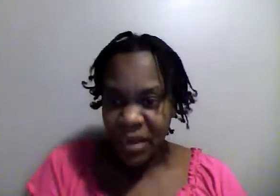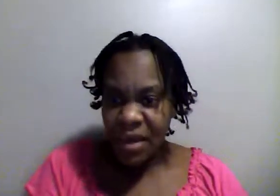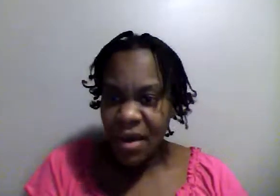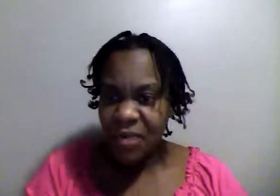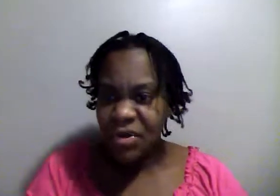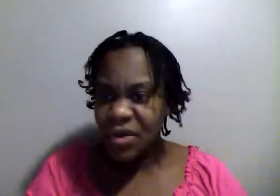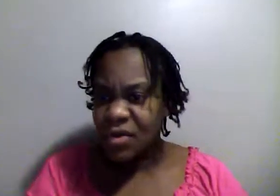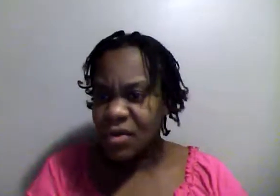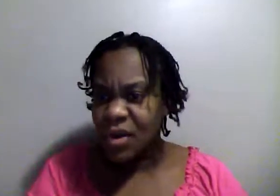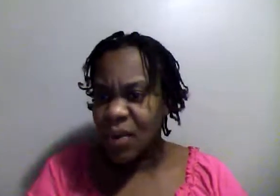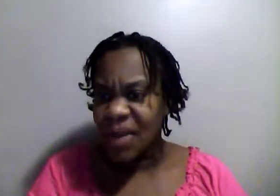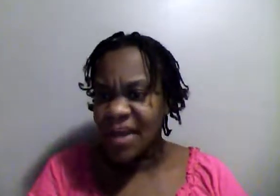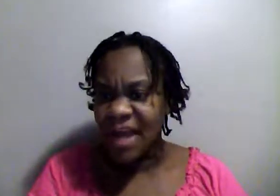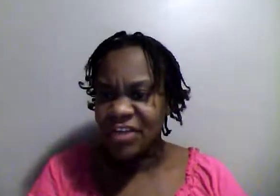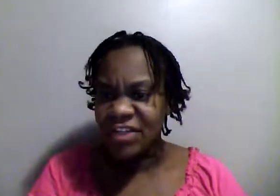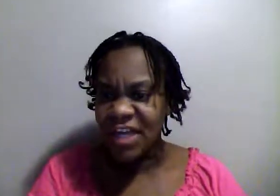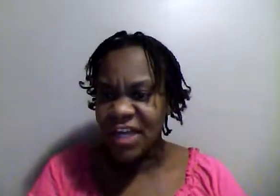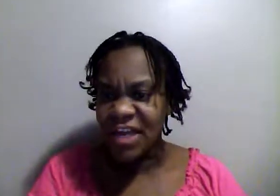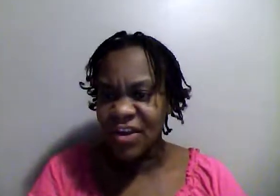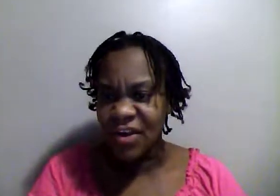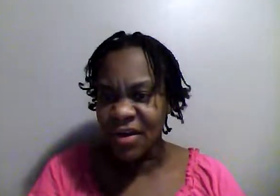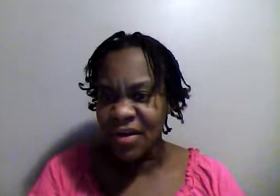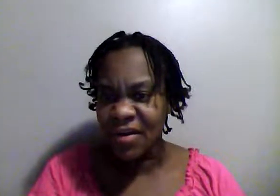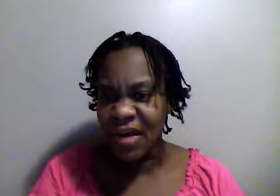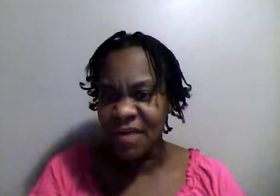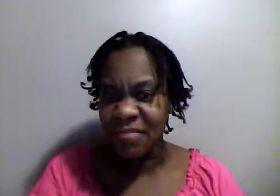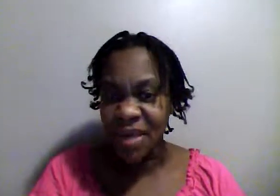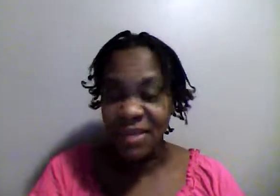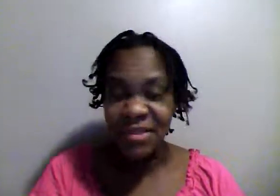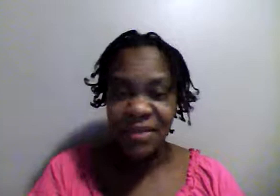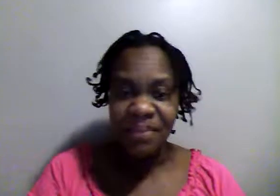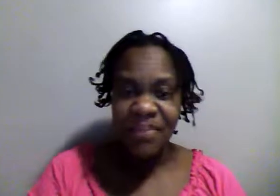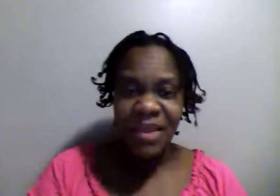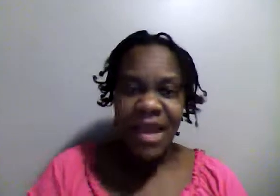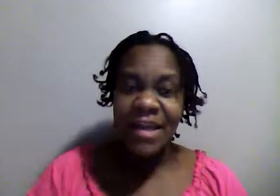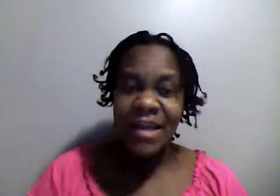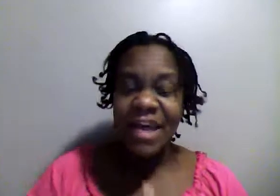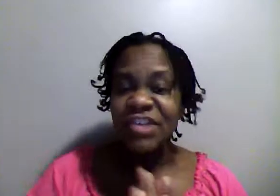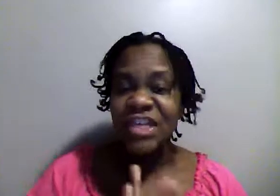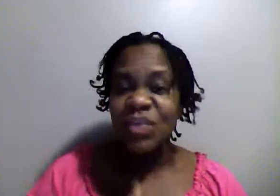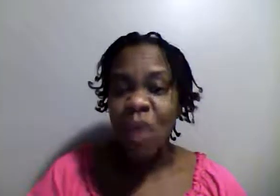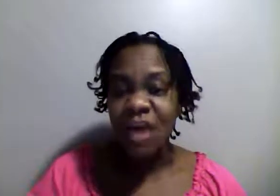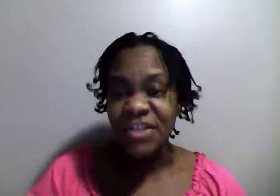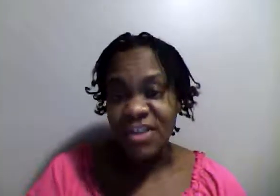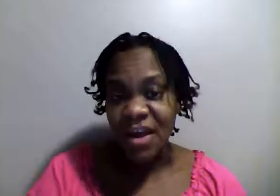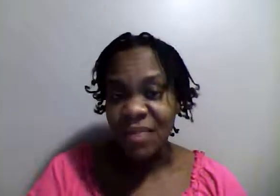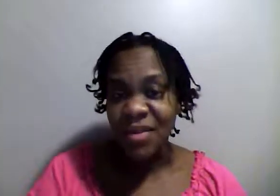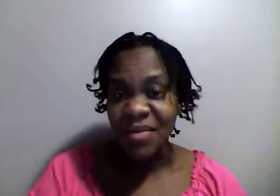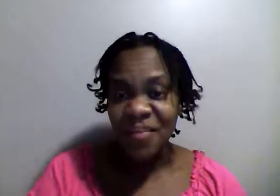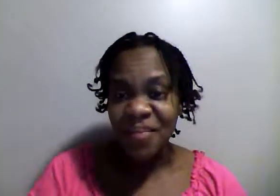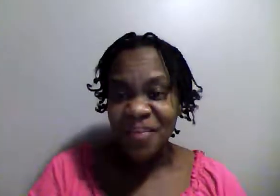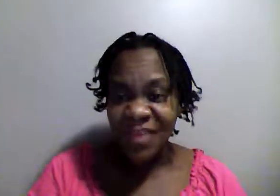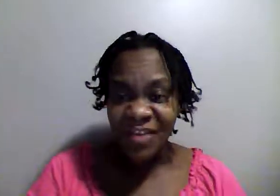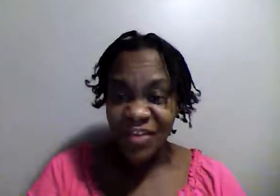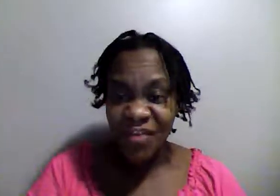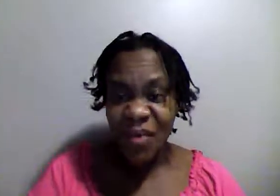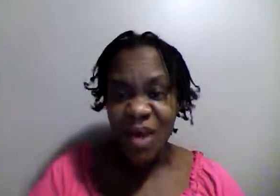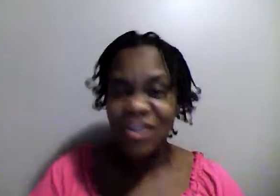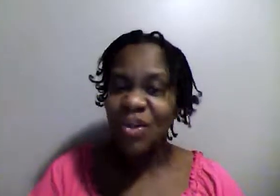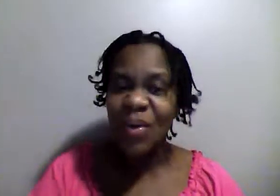How do you lower the nitrogen in your garden beds? Nitrogen is water soluble. So if you want to